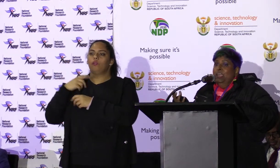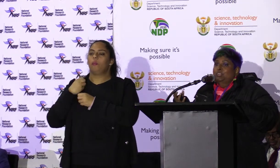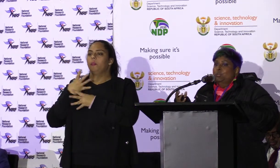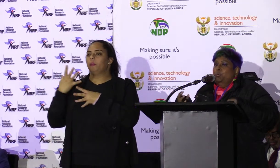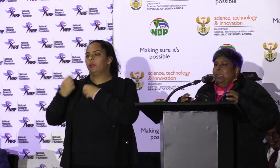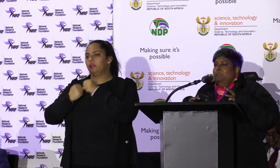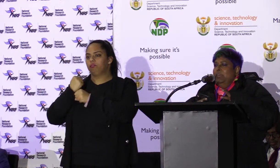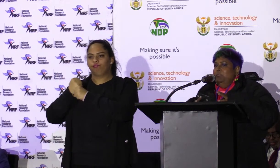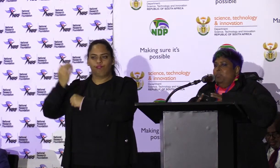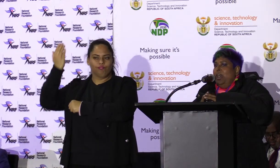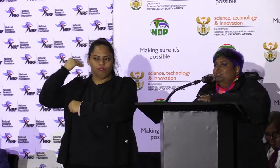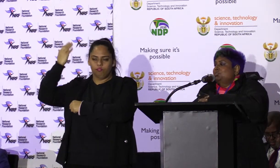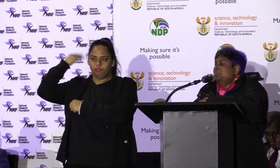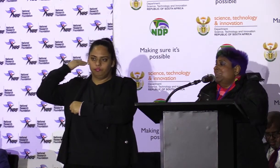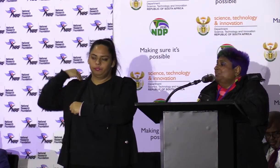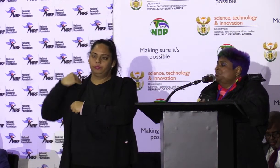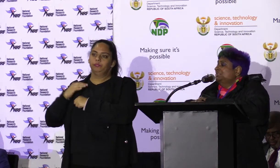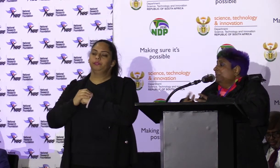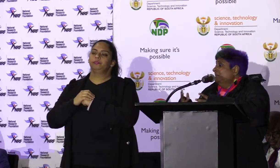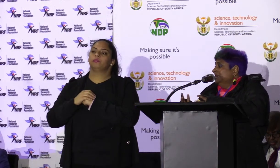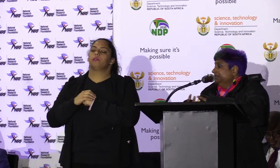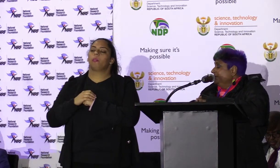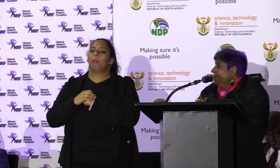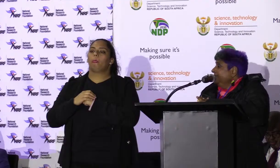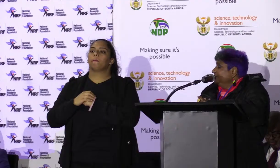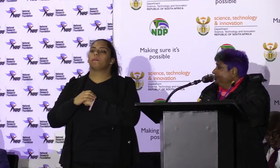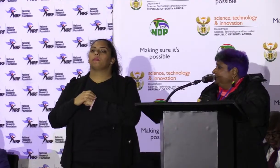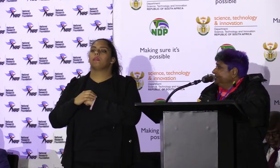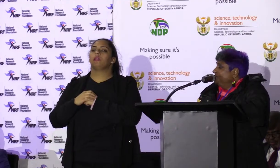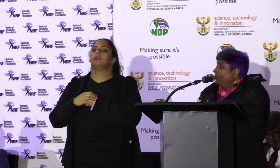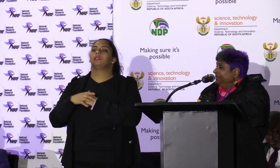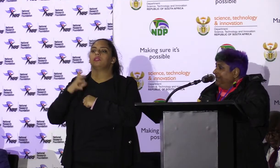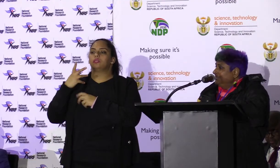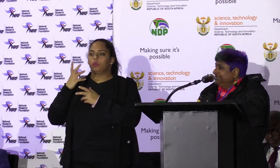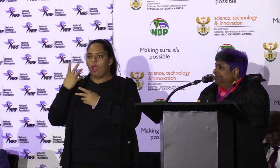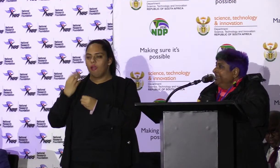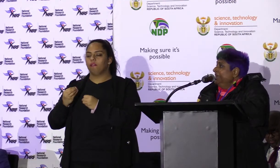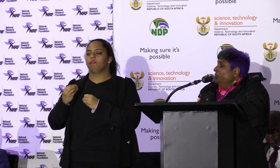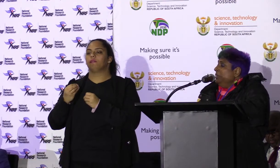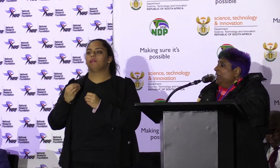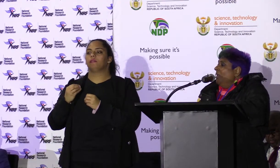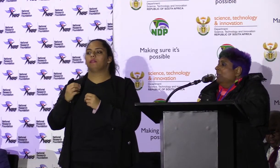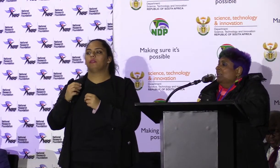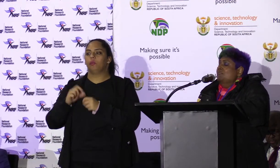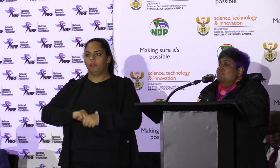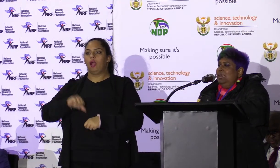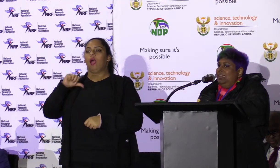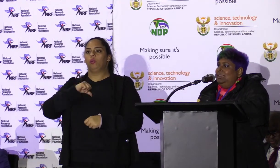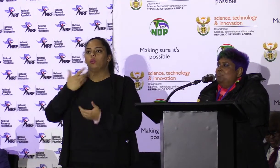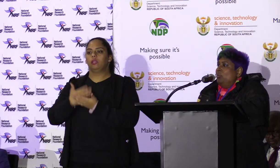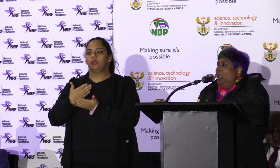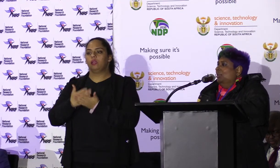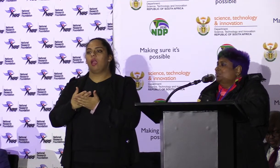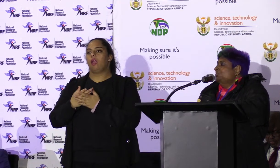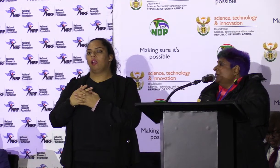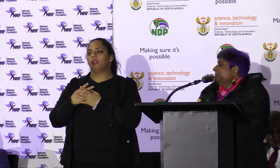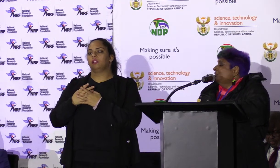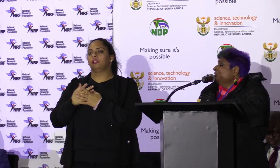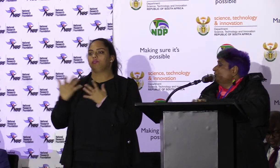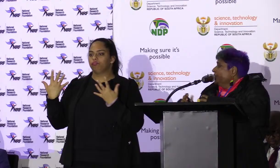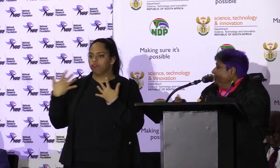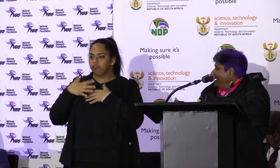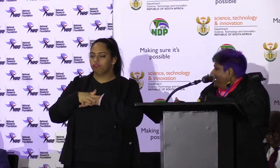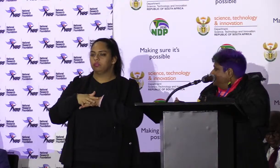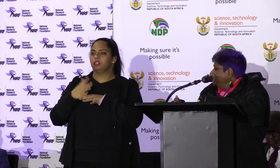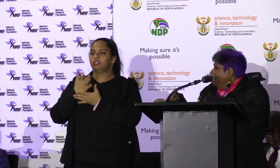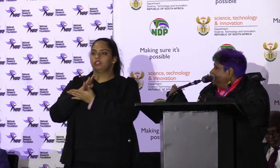centuries. So we are very proud to be able to diversify the tourism products. We are really proud to be